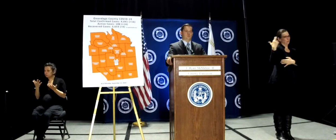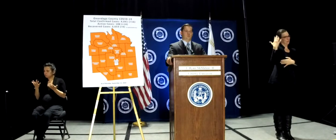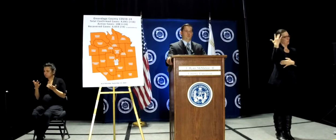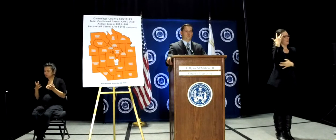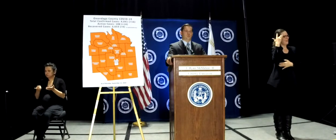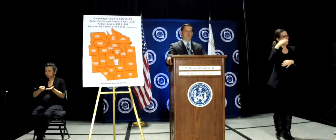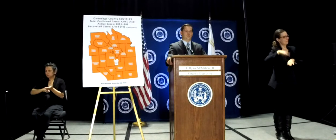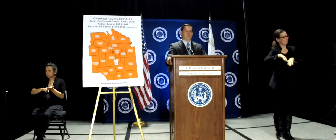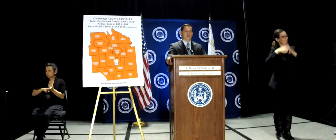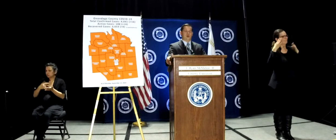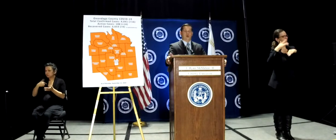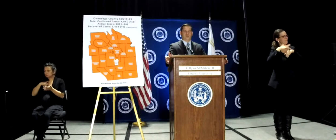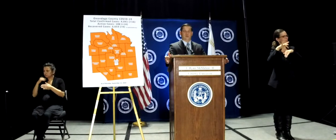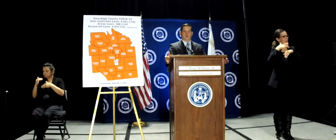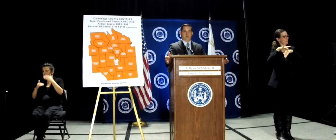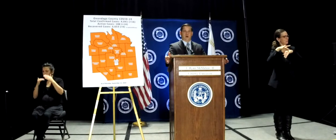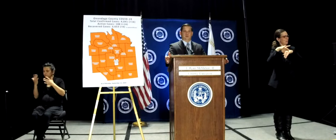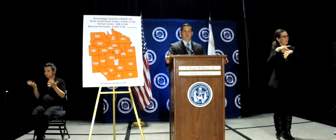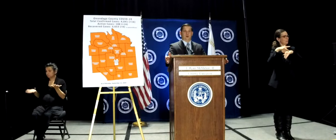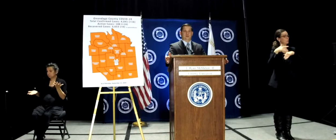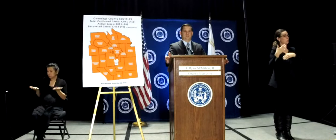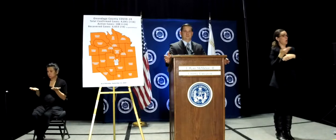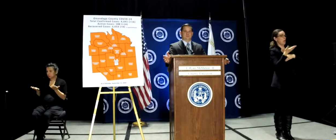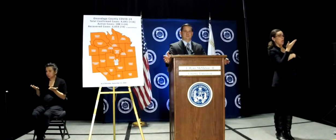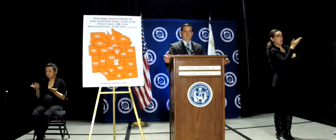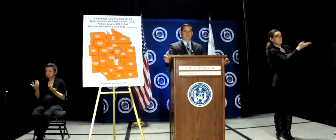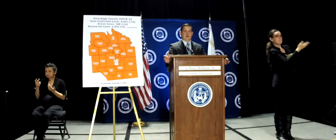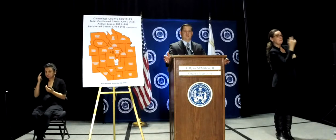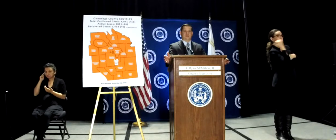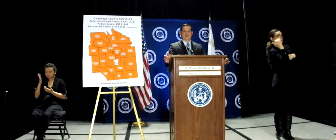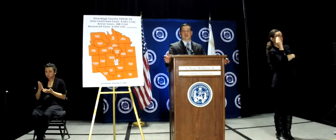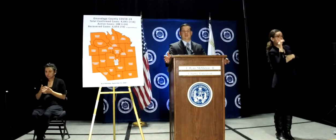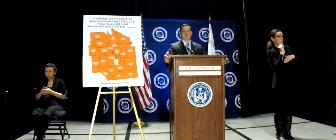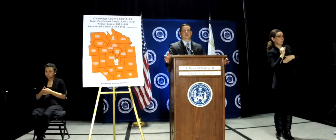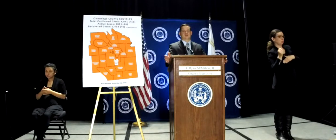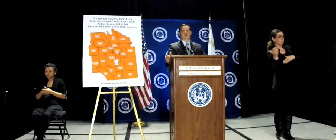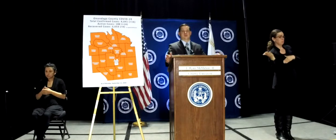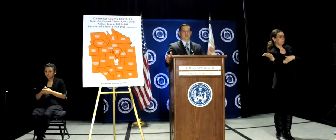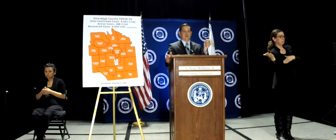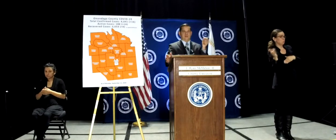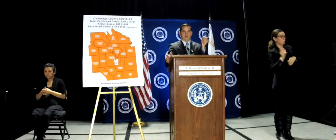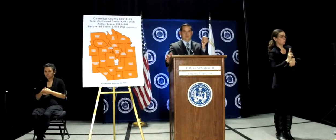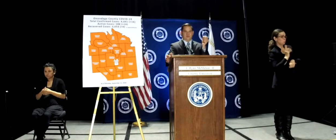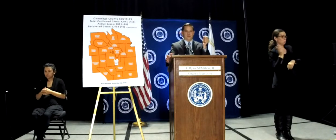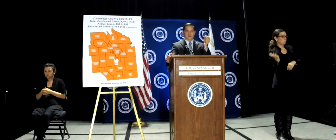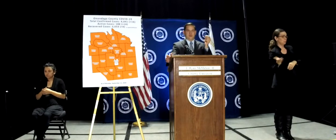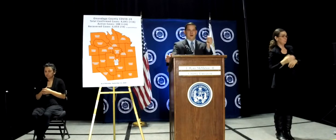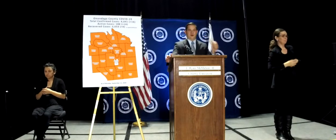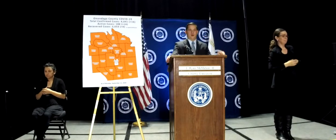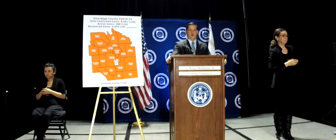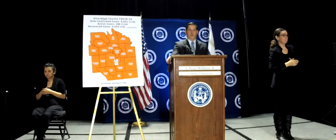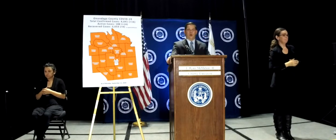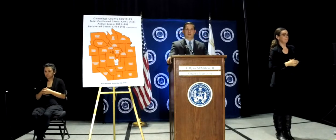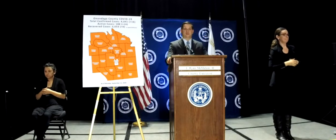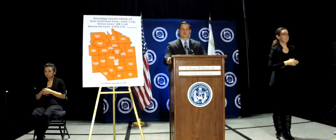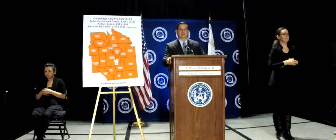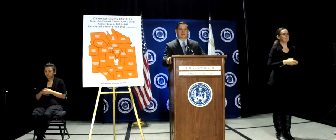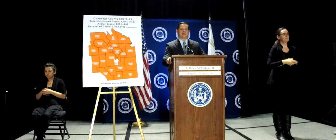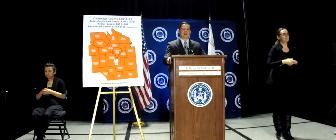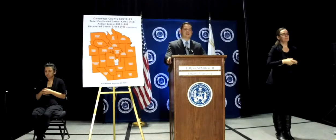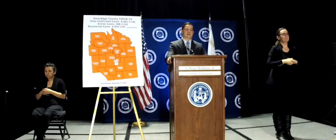if we know for the most part, right, every test there's some level of unknown,